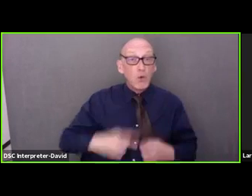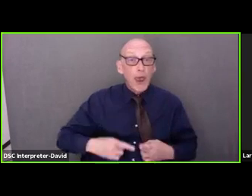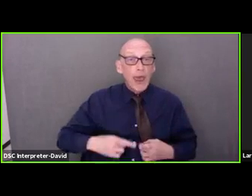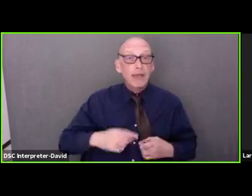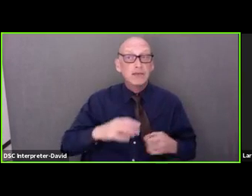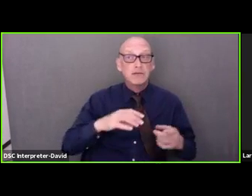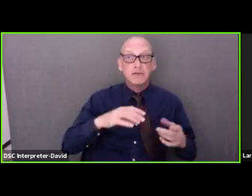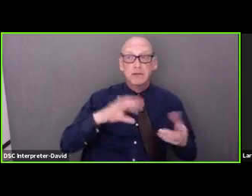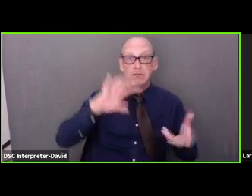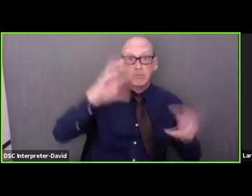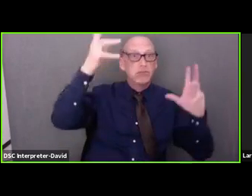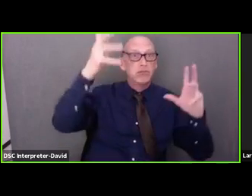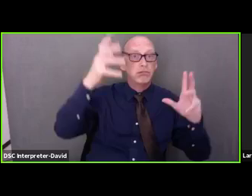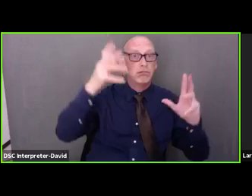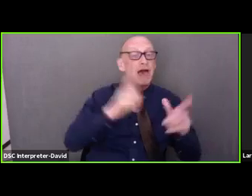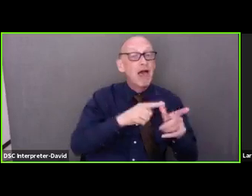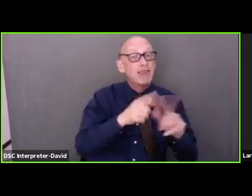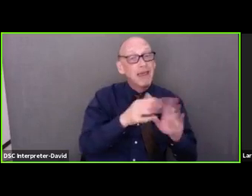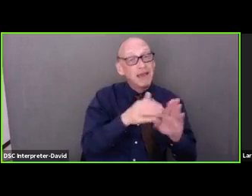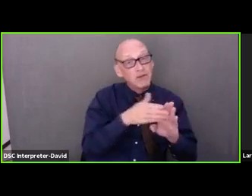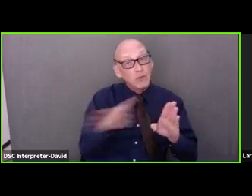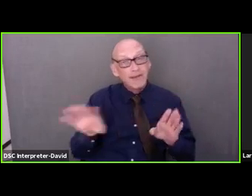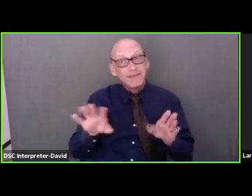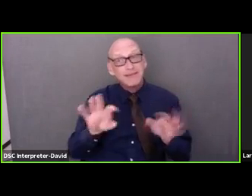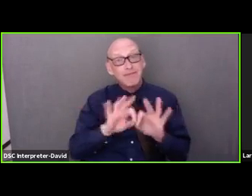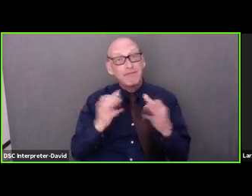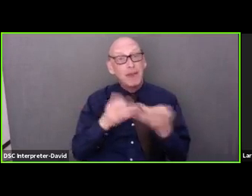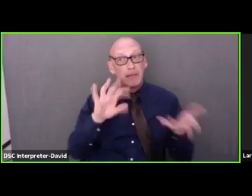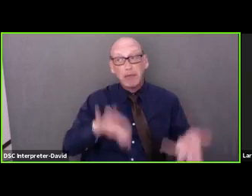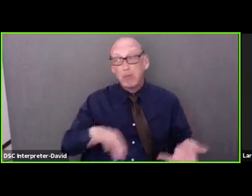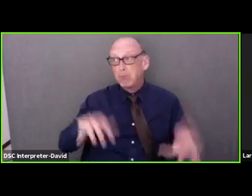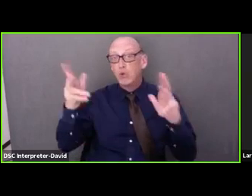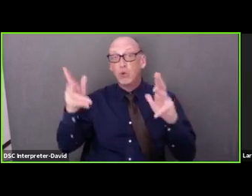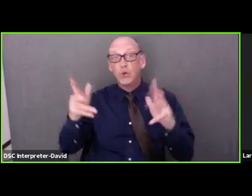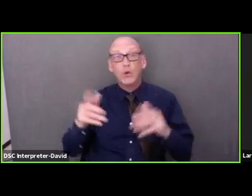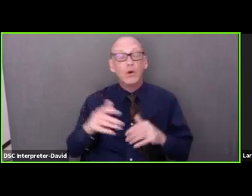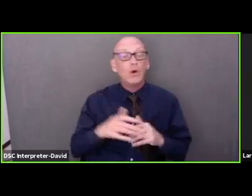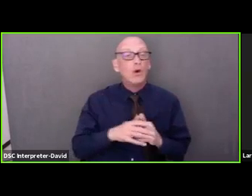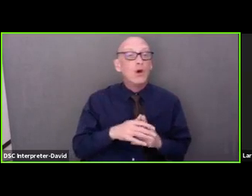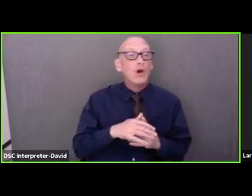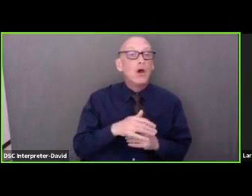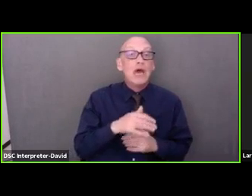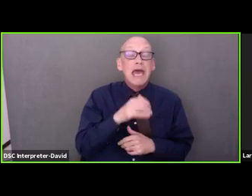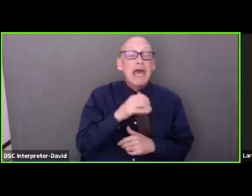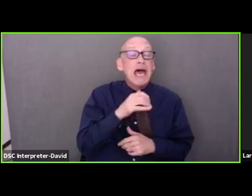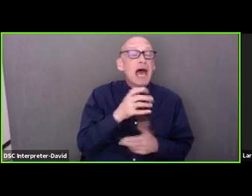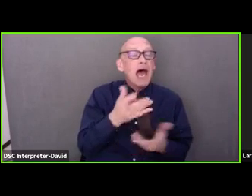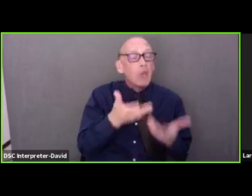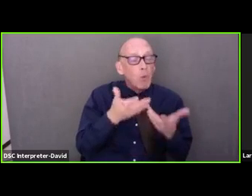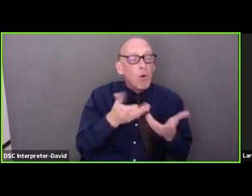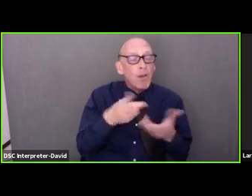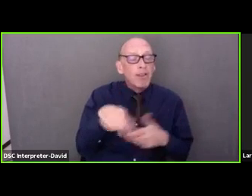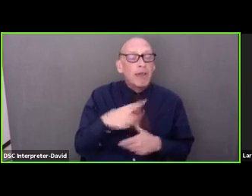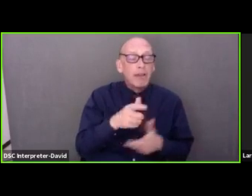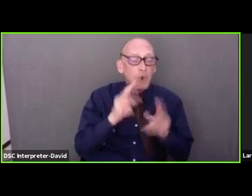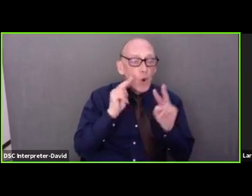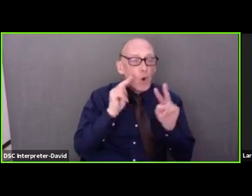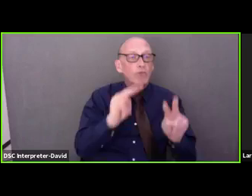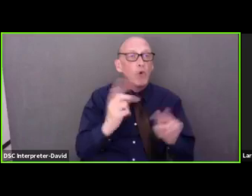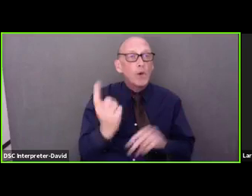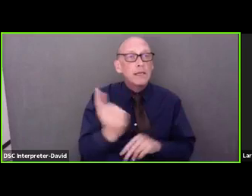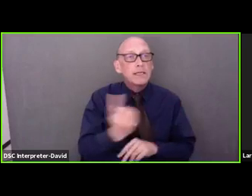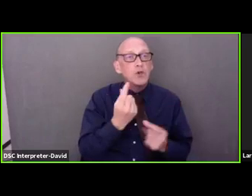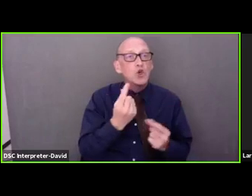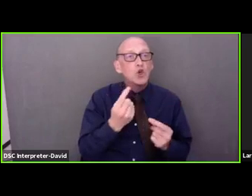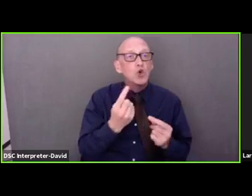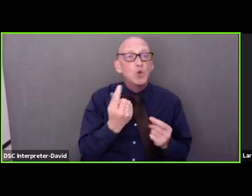to have them find something that they look forward to do. And it doesn't have to be something they can do every day, but at some point that they have, whether it's